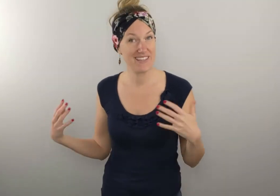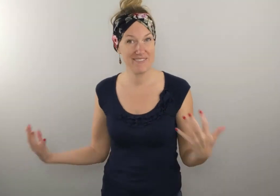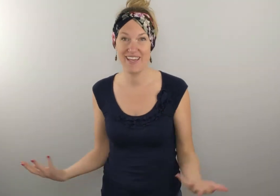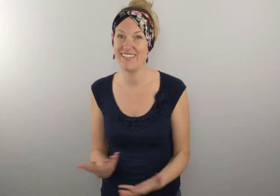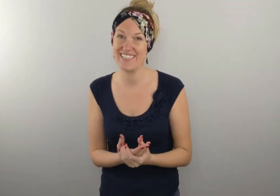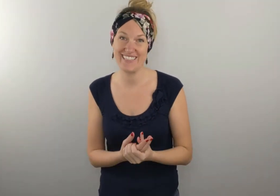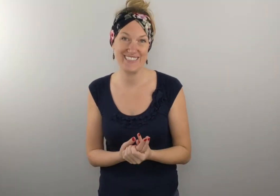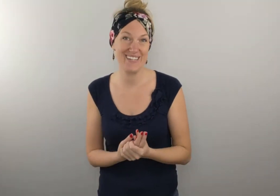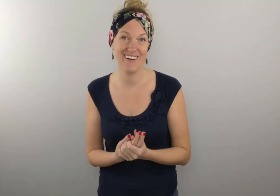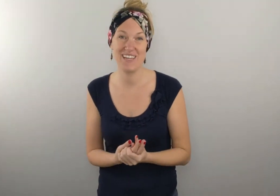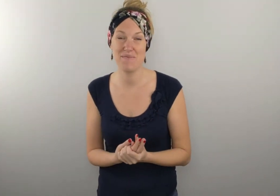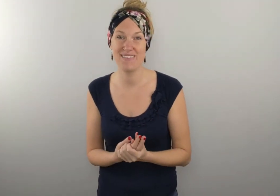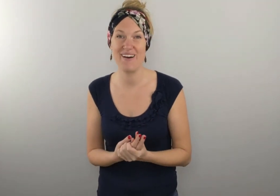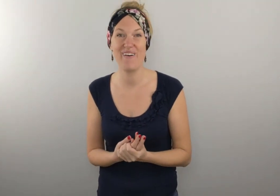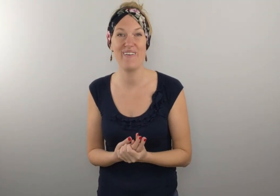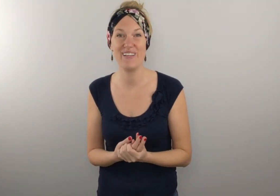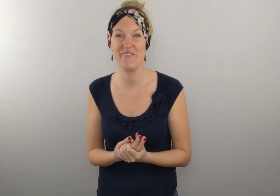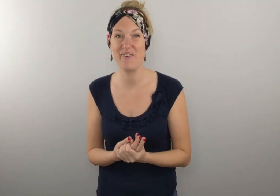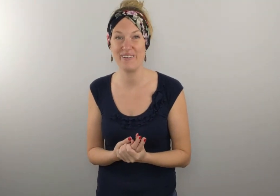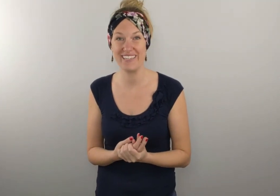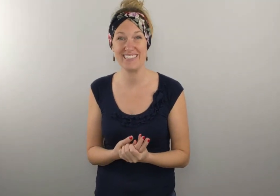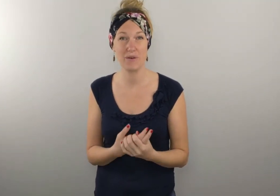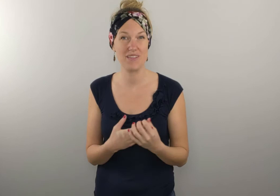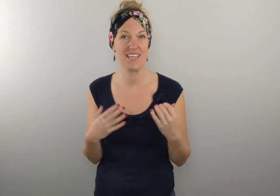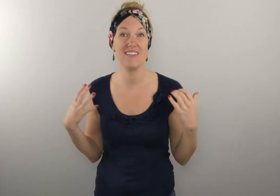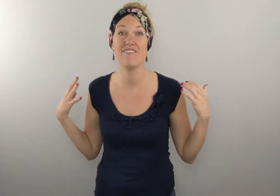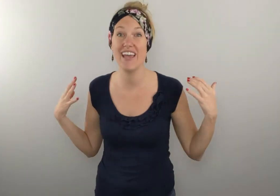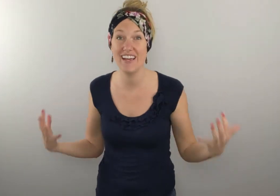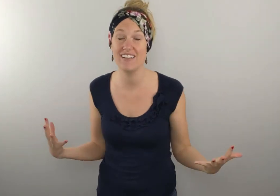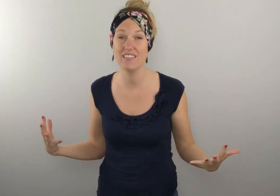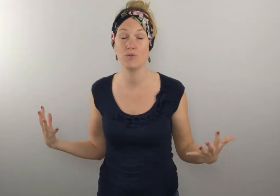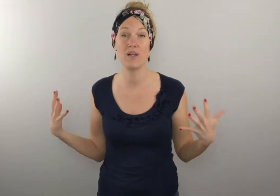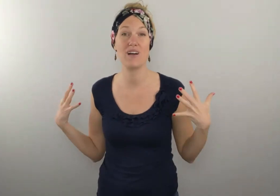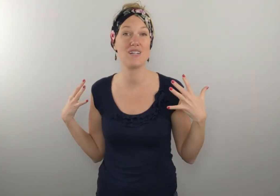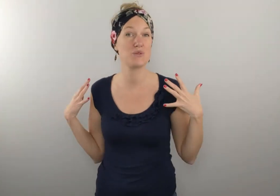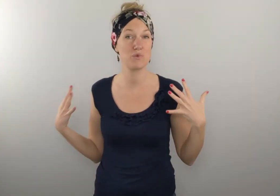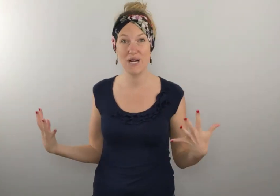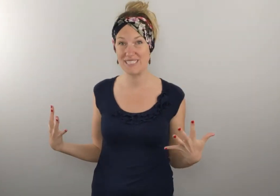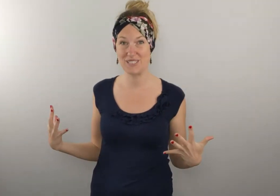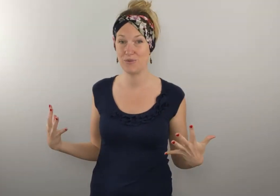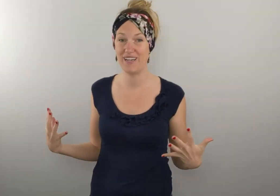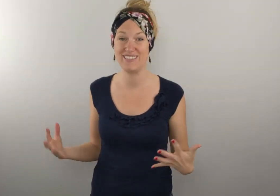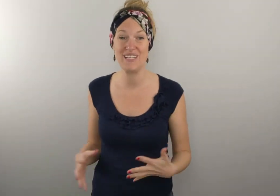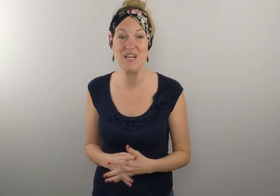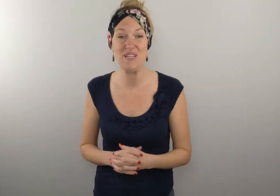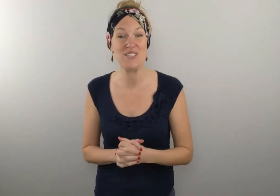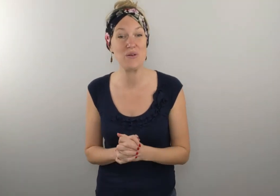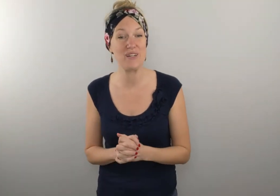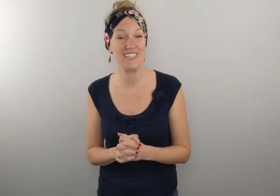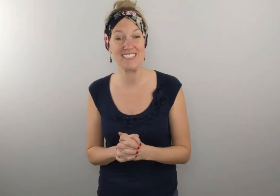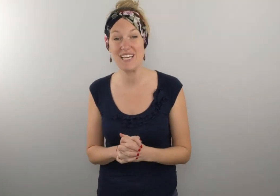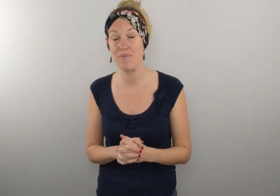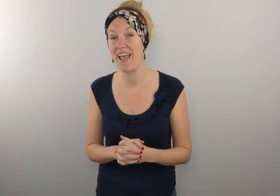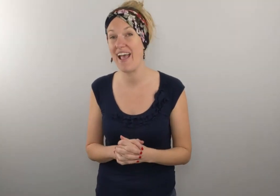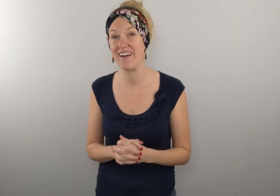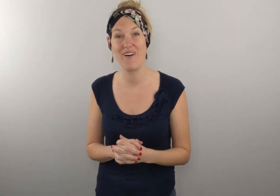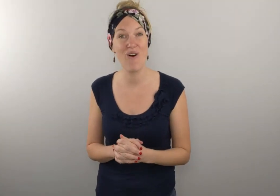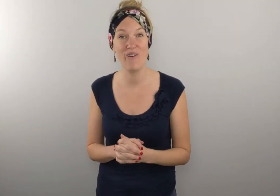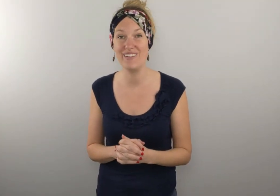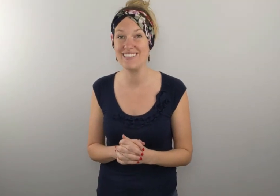veil is actually talking about that Holy of Holies, and within the veil is where God's presence was. So we're going to say my anchor holds